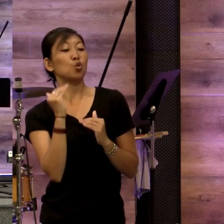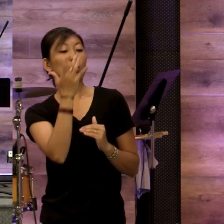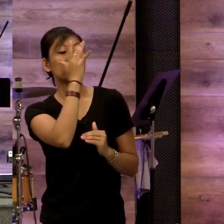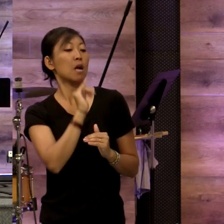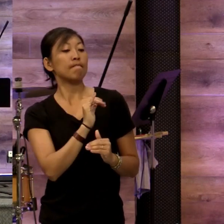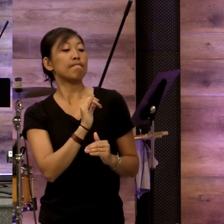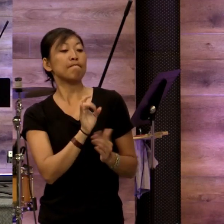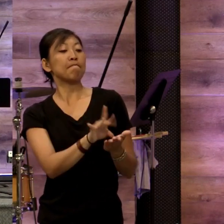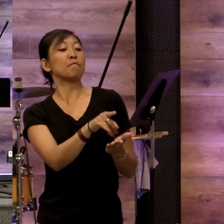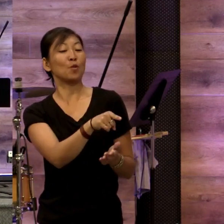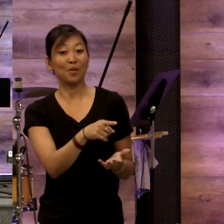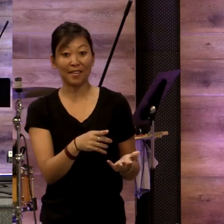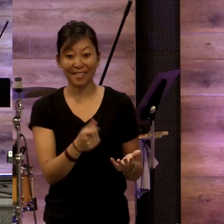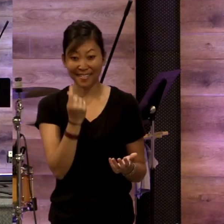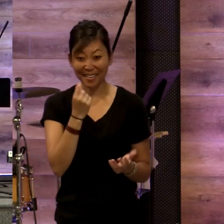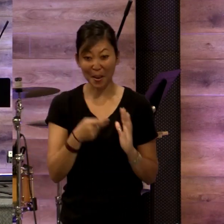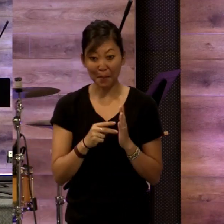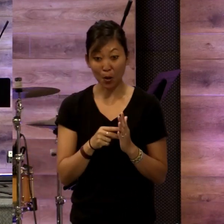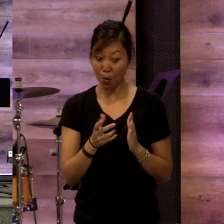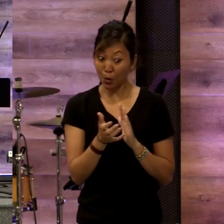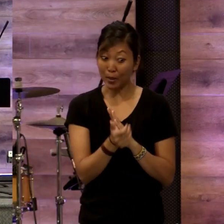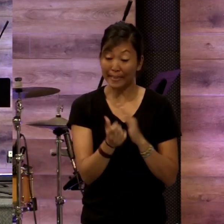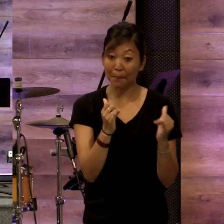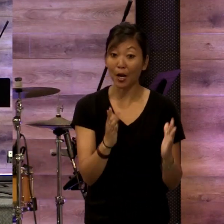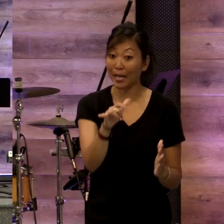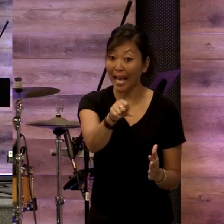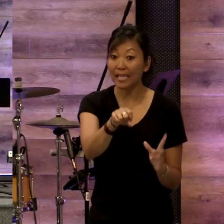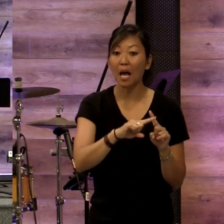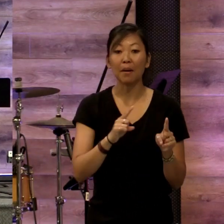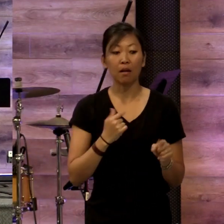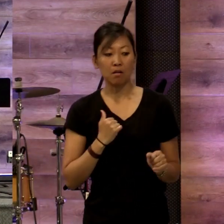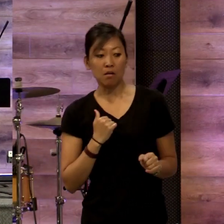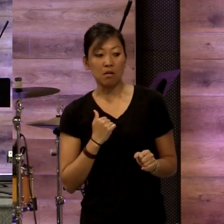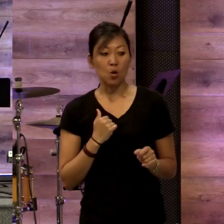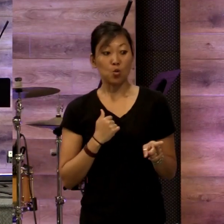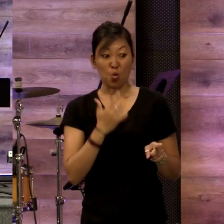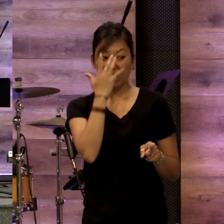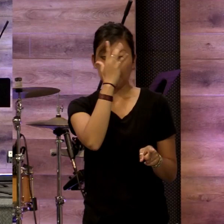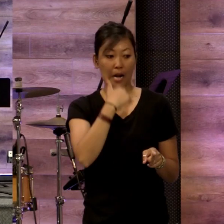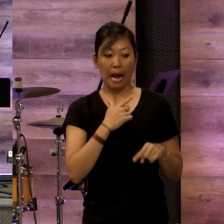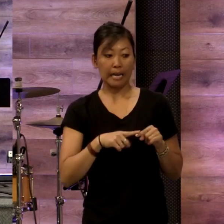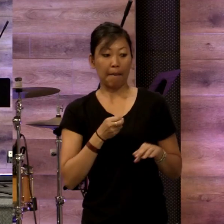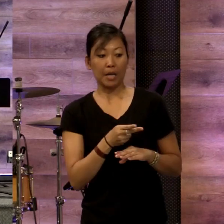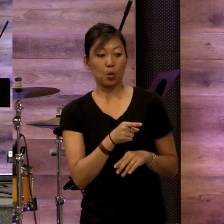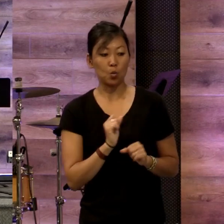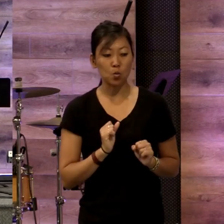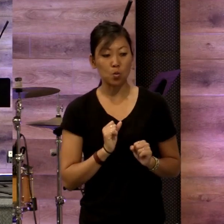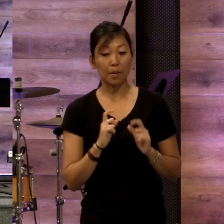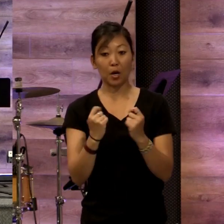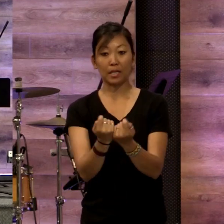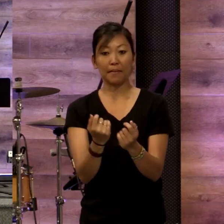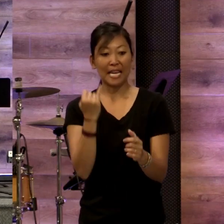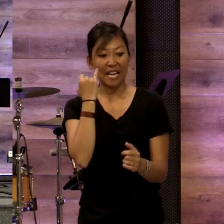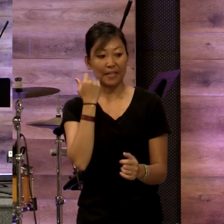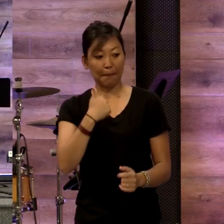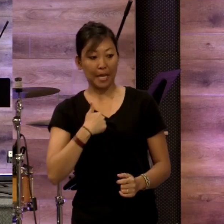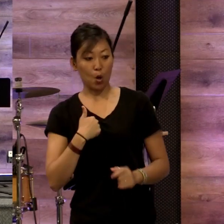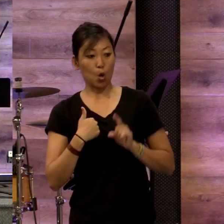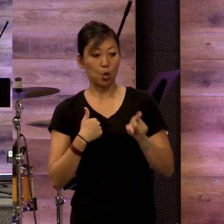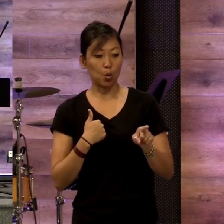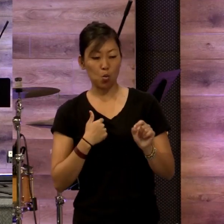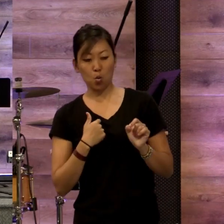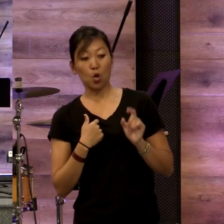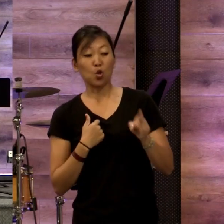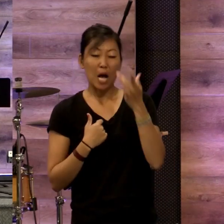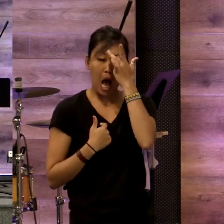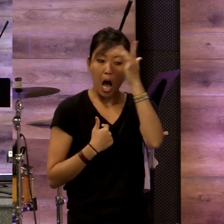Not because you're not a good player, but because they know they can't beat you. And all of a sudden they're thinking, wait, if it gets down to me and you,